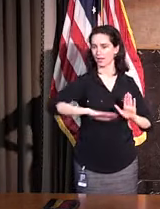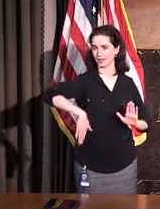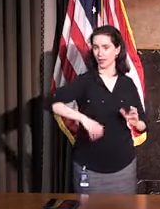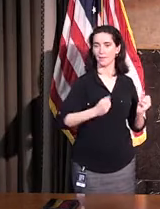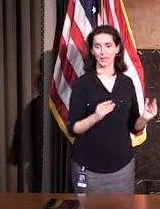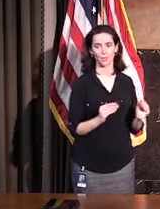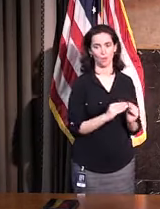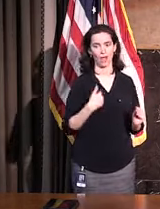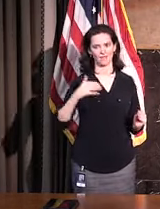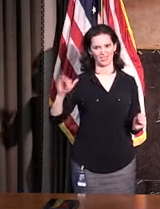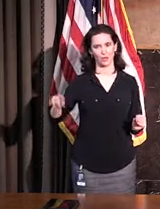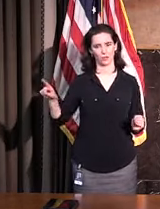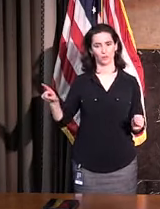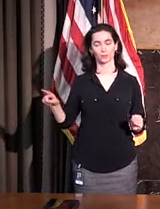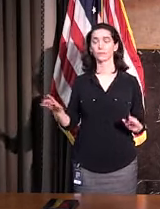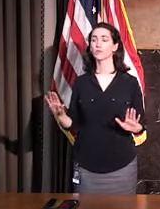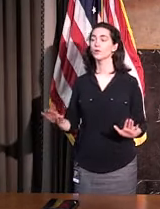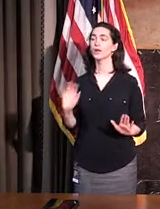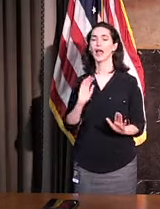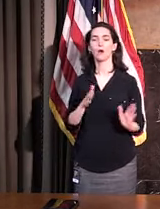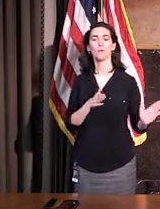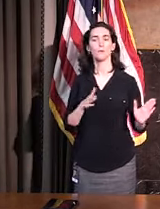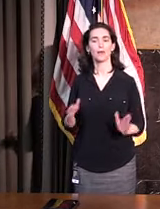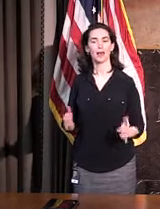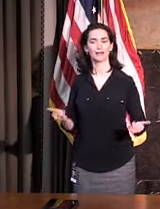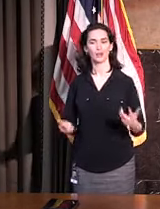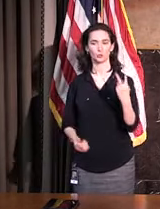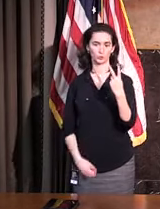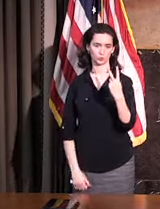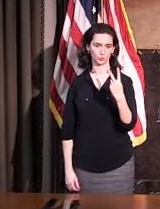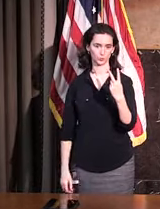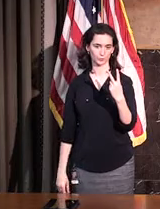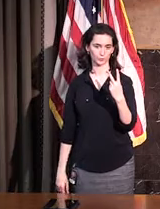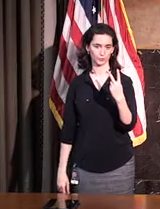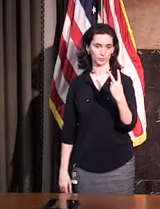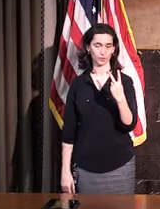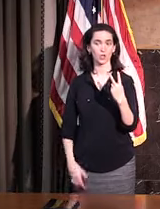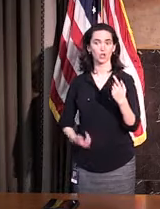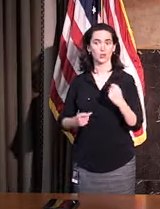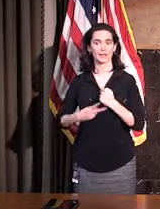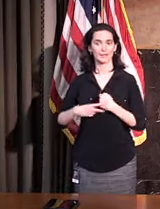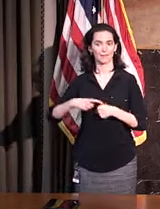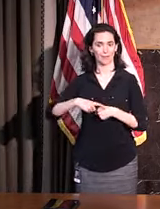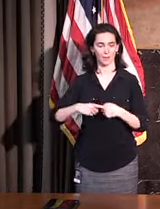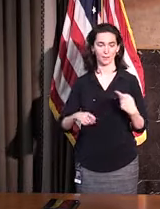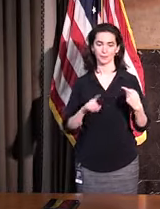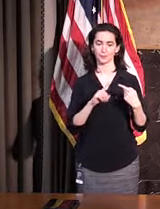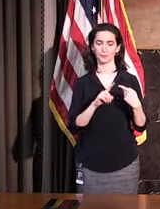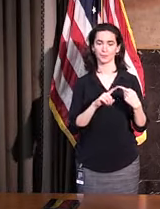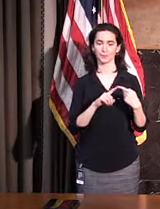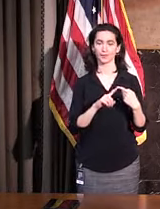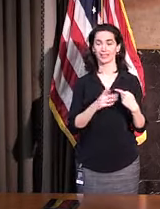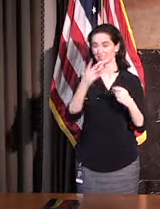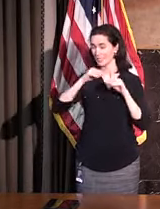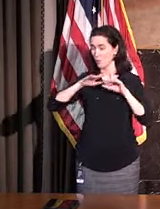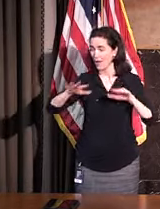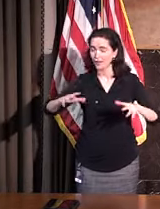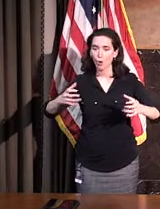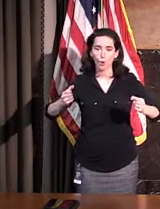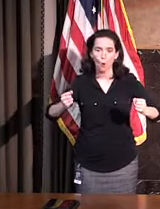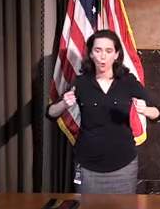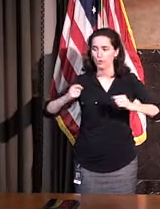And again, our strategy here is to do two things to buy us time, to continue to reduce transmission as much as we